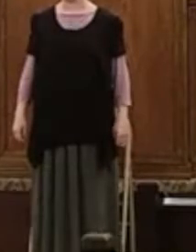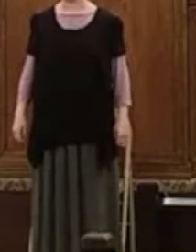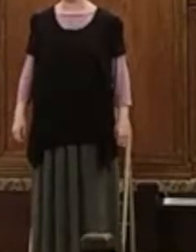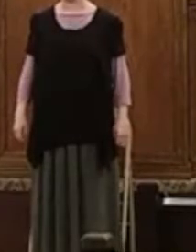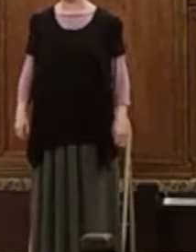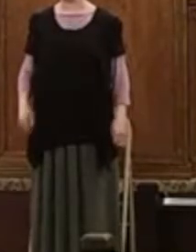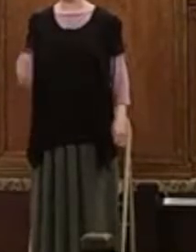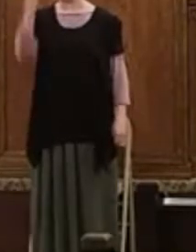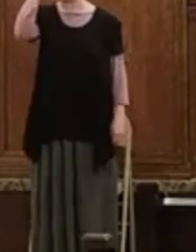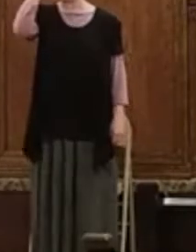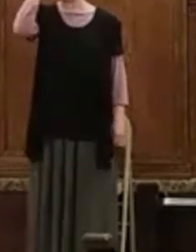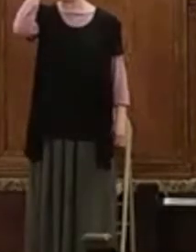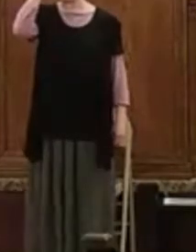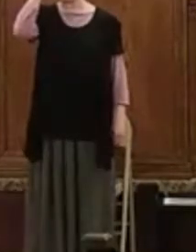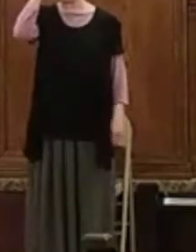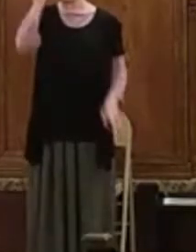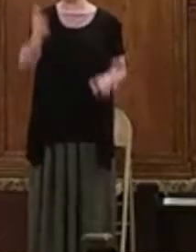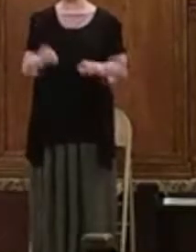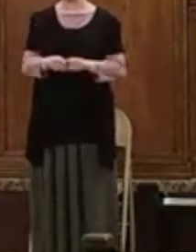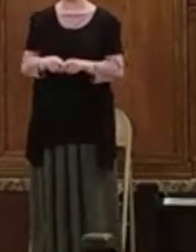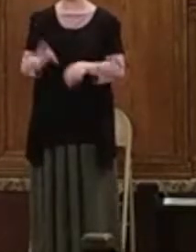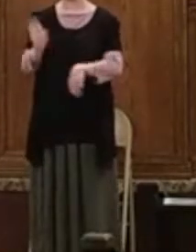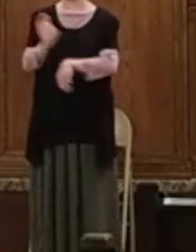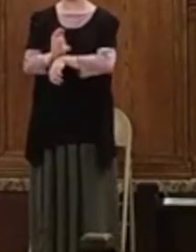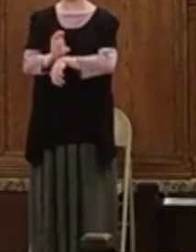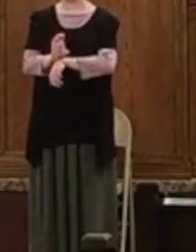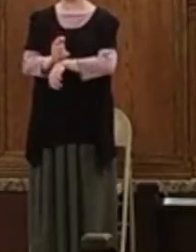If we can understand it like this, church.